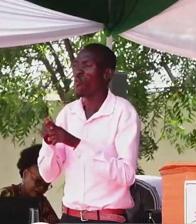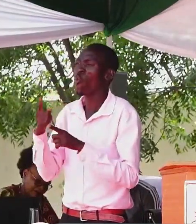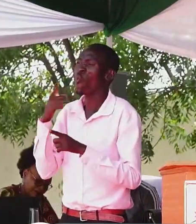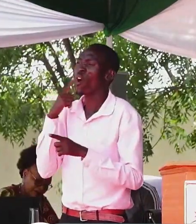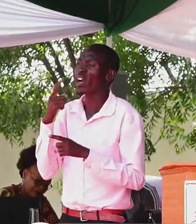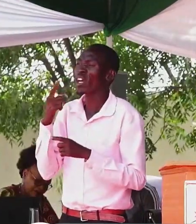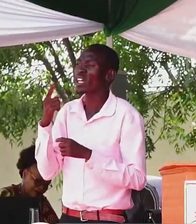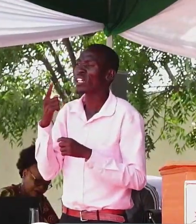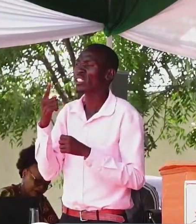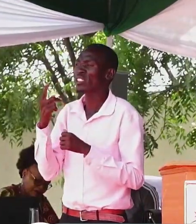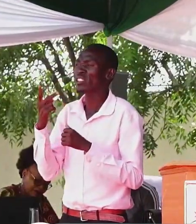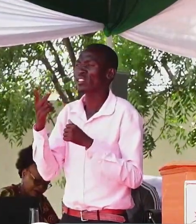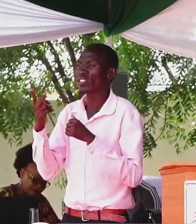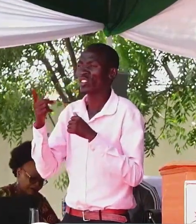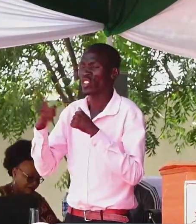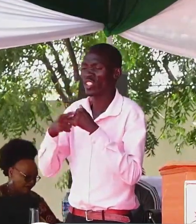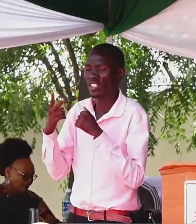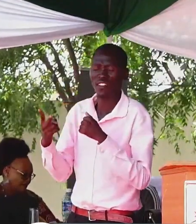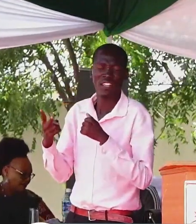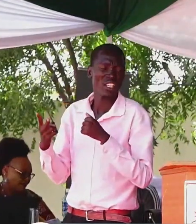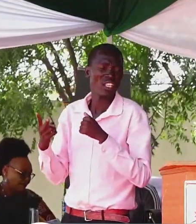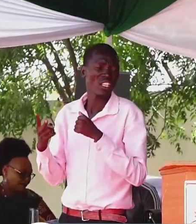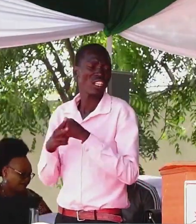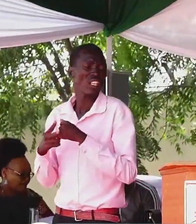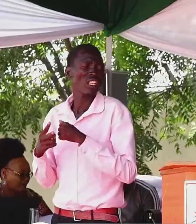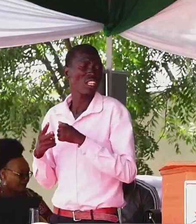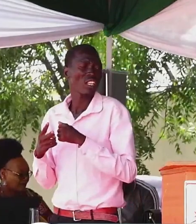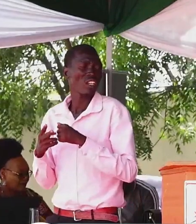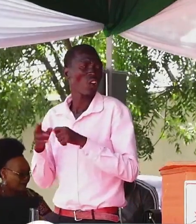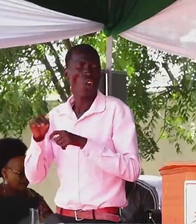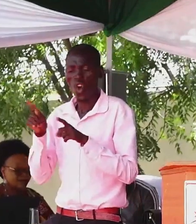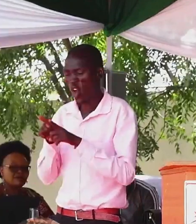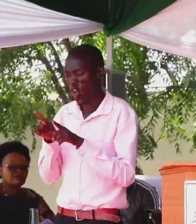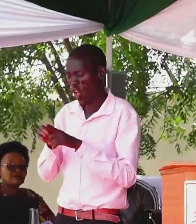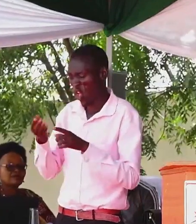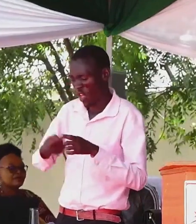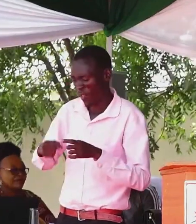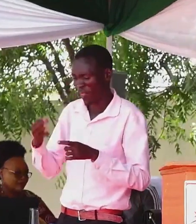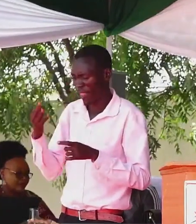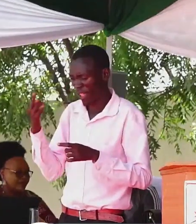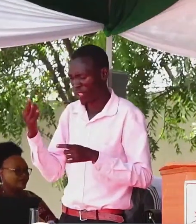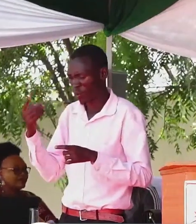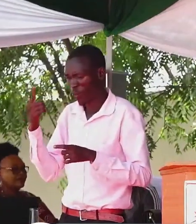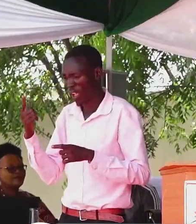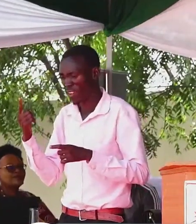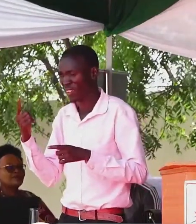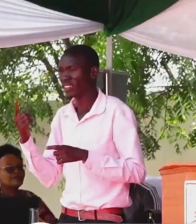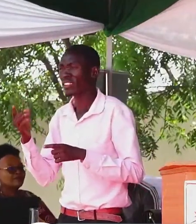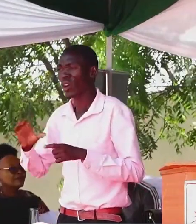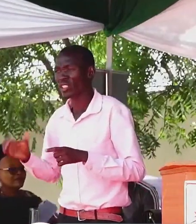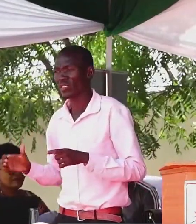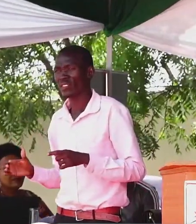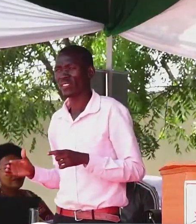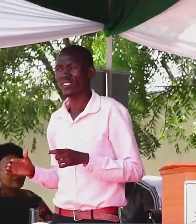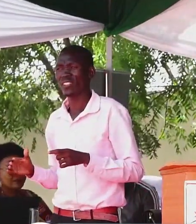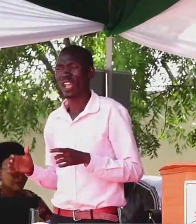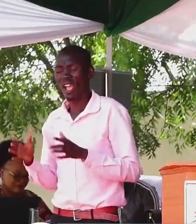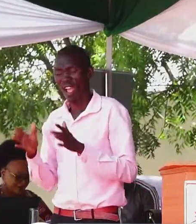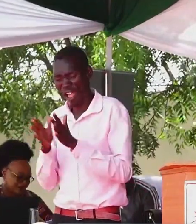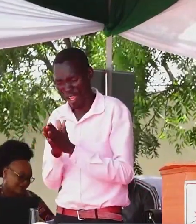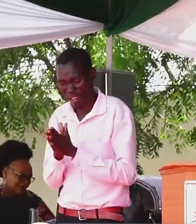And participation was, we had participation from 31 counties